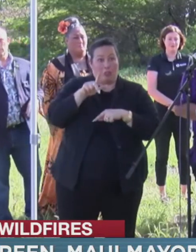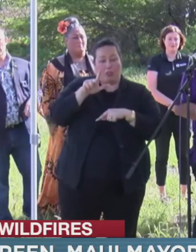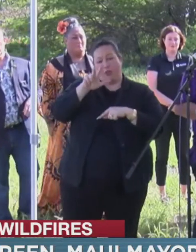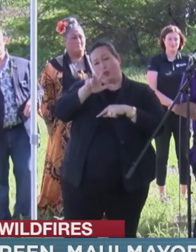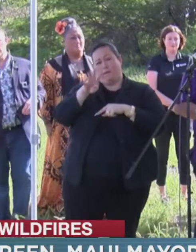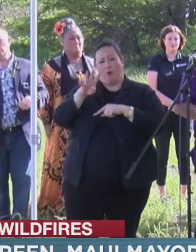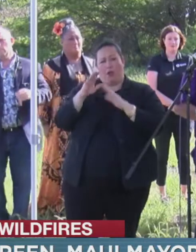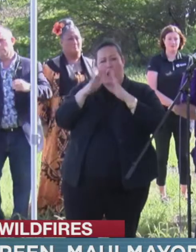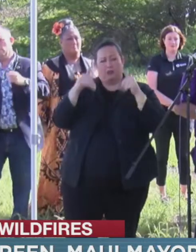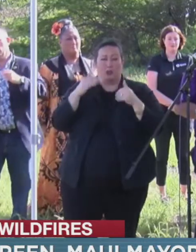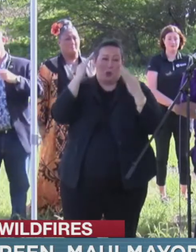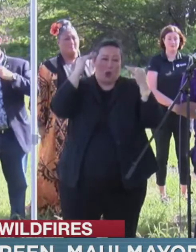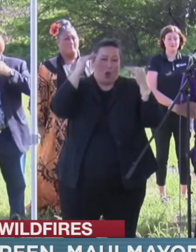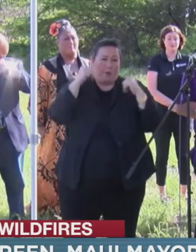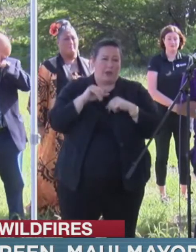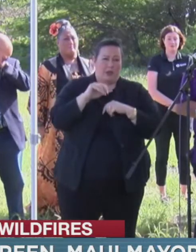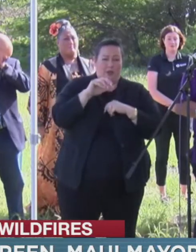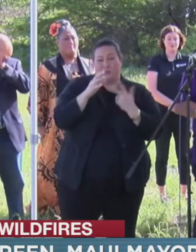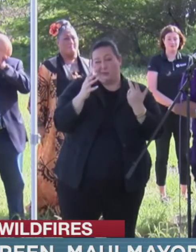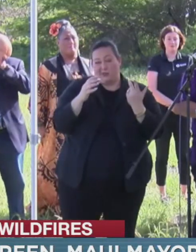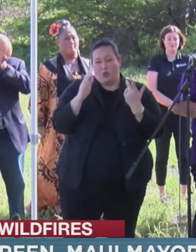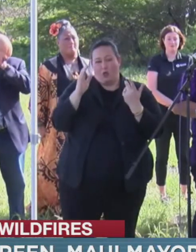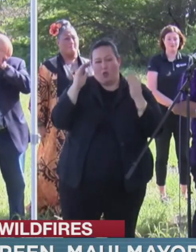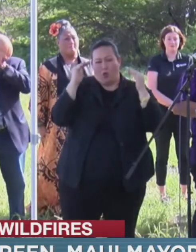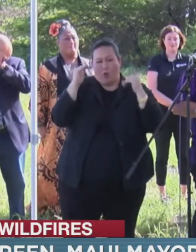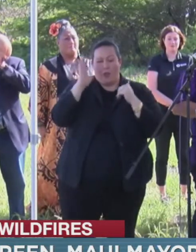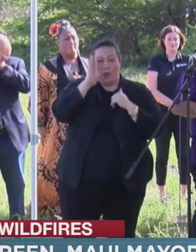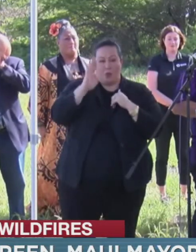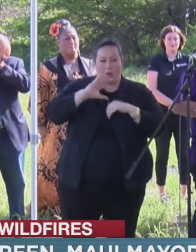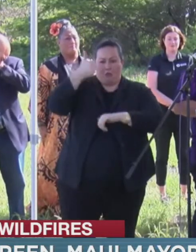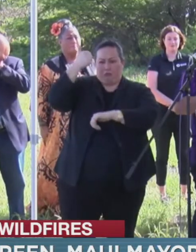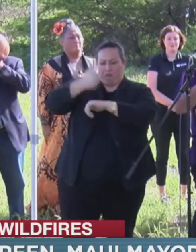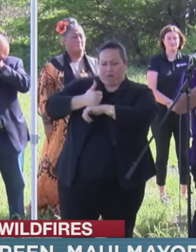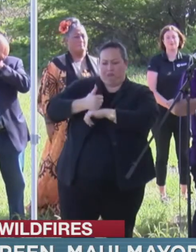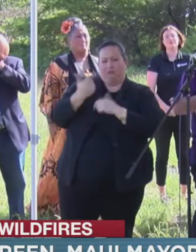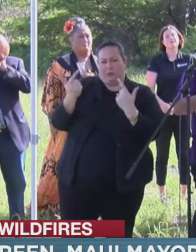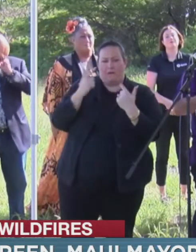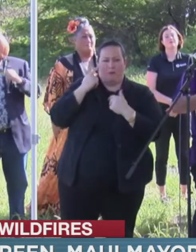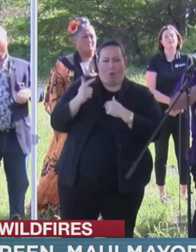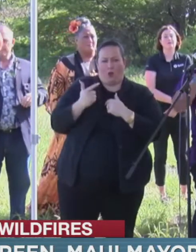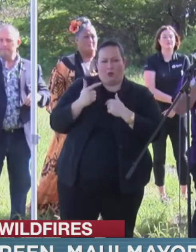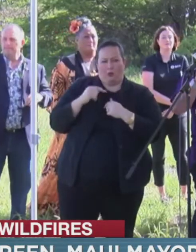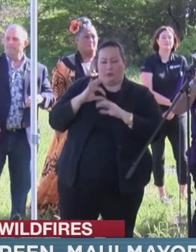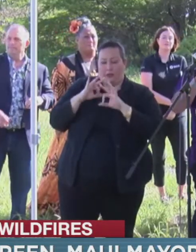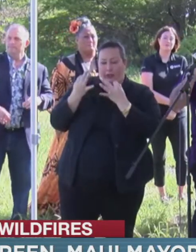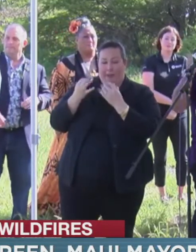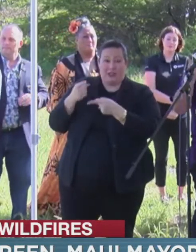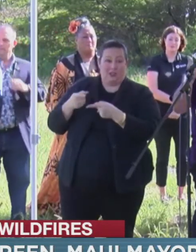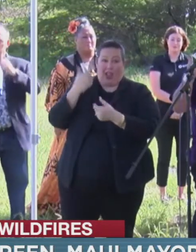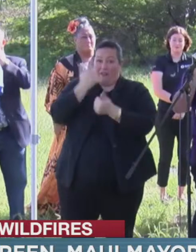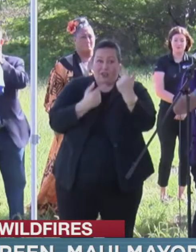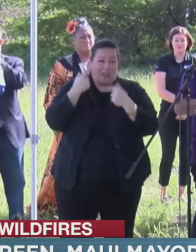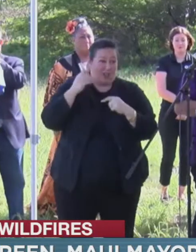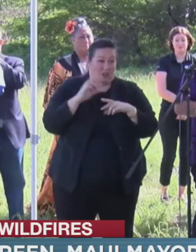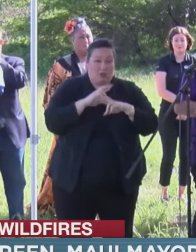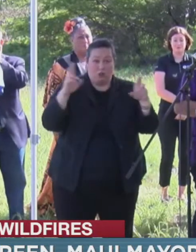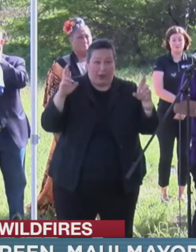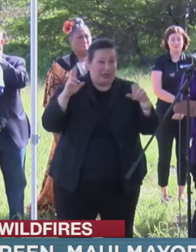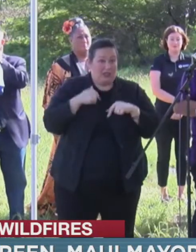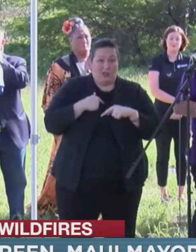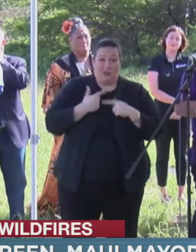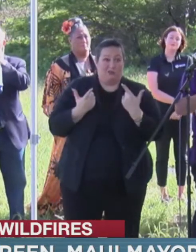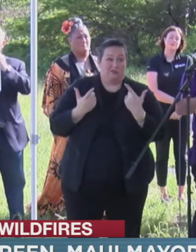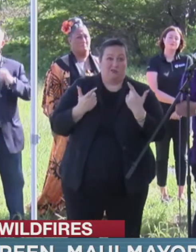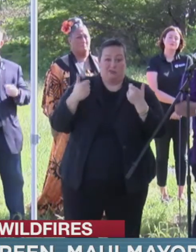4 months from today. So the plumbing is all there, the electric's all there? The infrastructure is already in place. These are shovel-ready